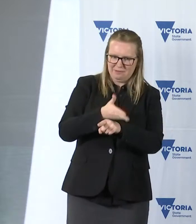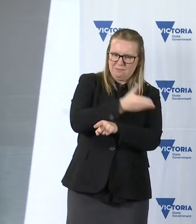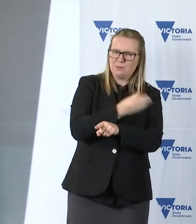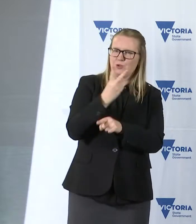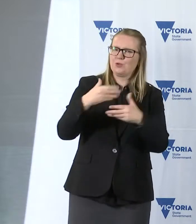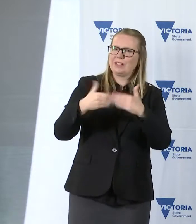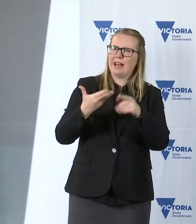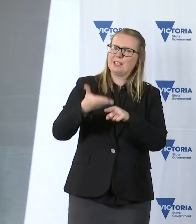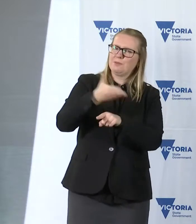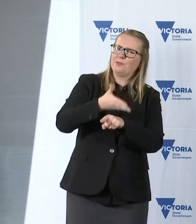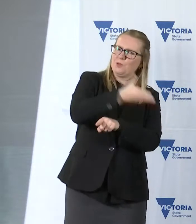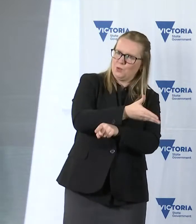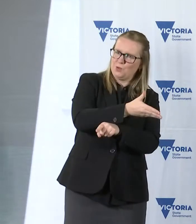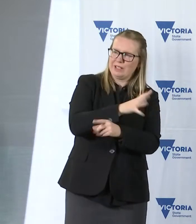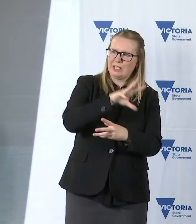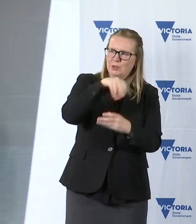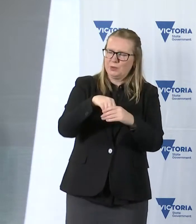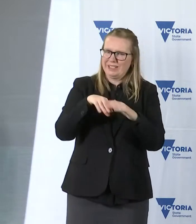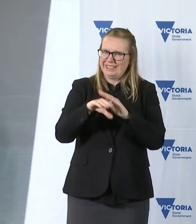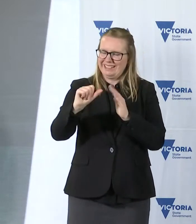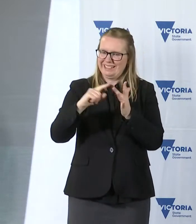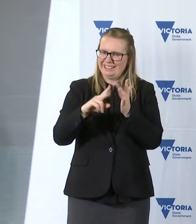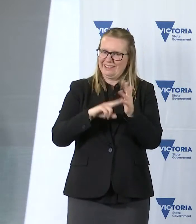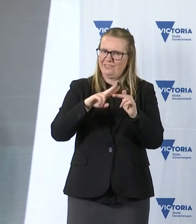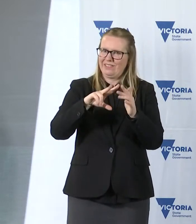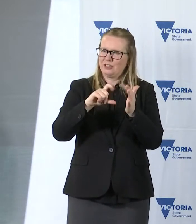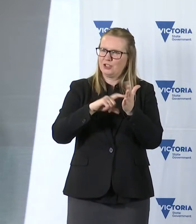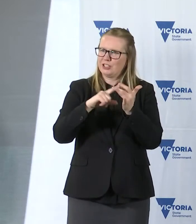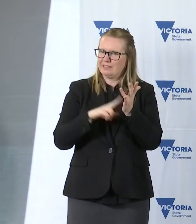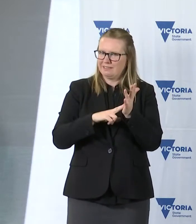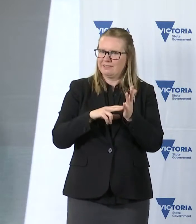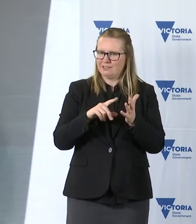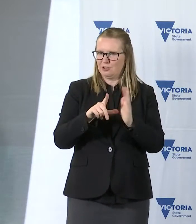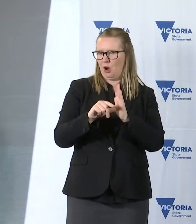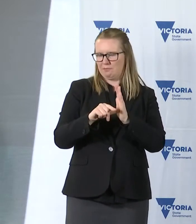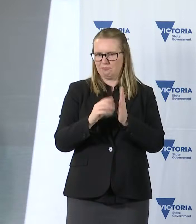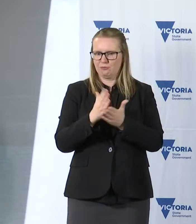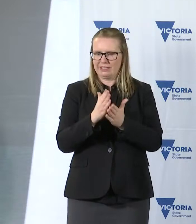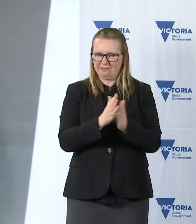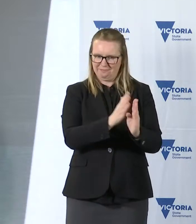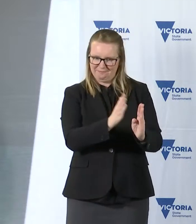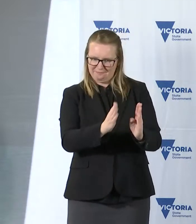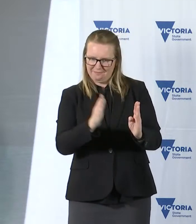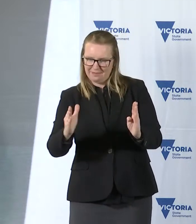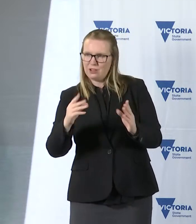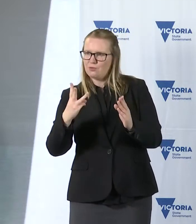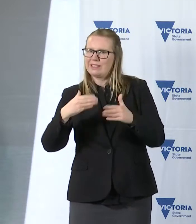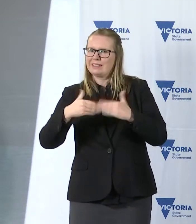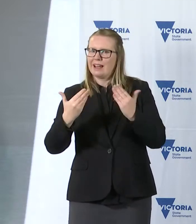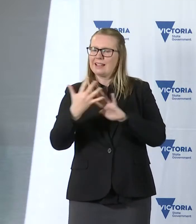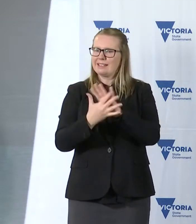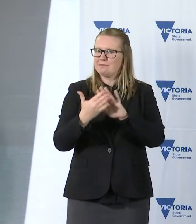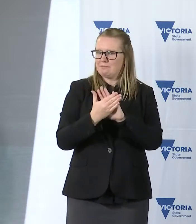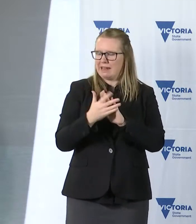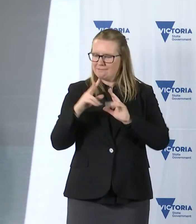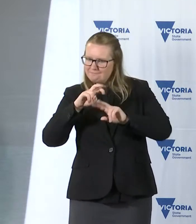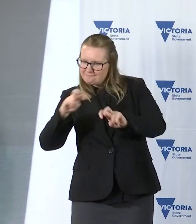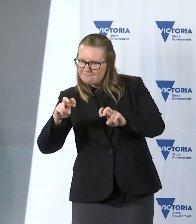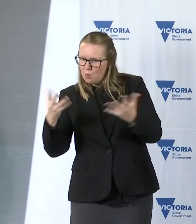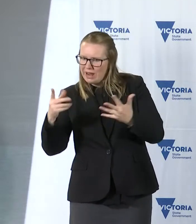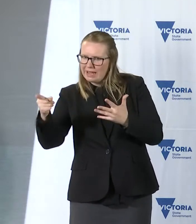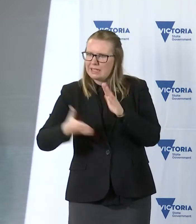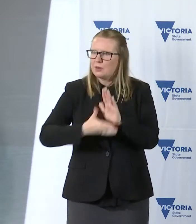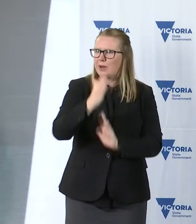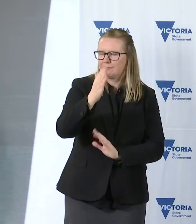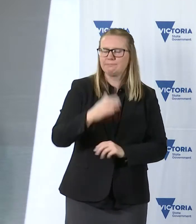always include as potentially infectious period. So there's 3 days to investigate for how he's been out and about.